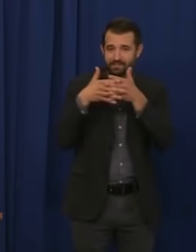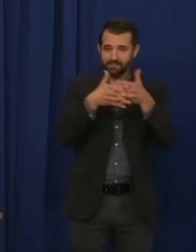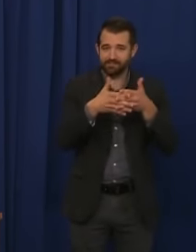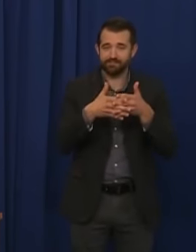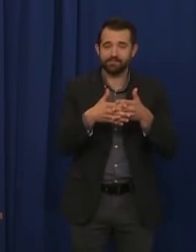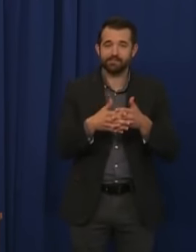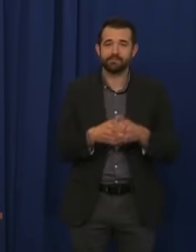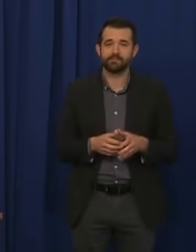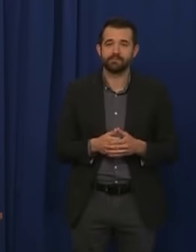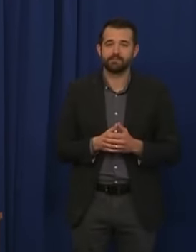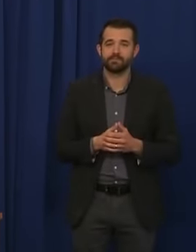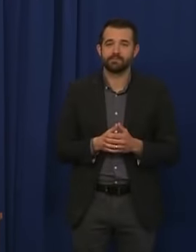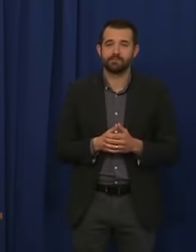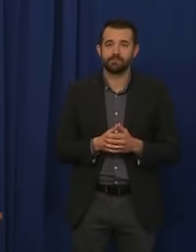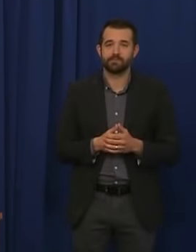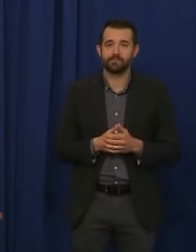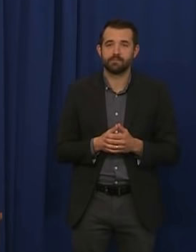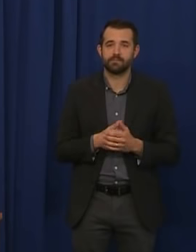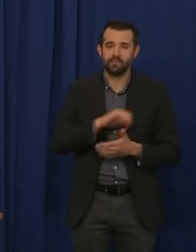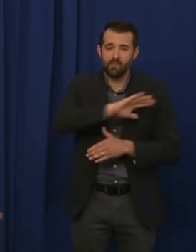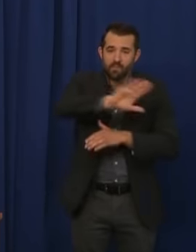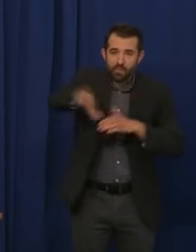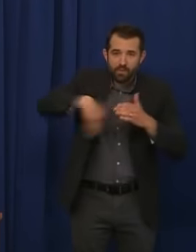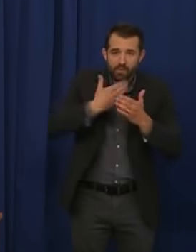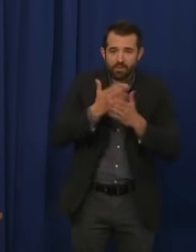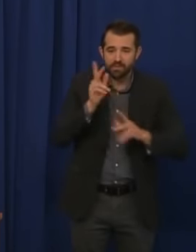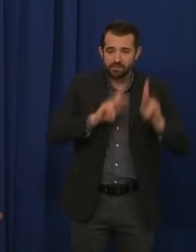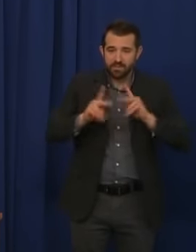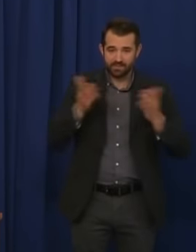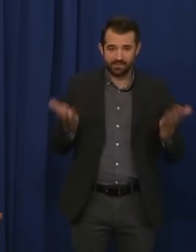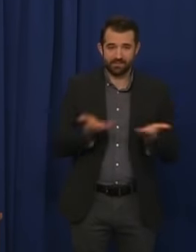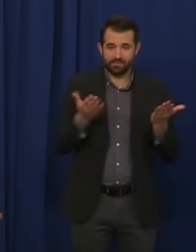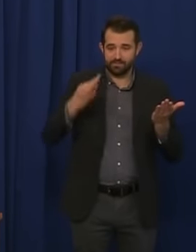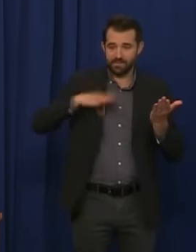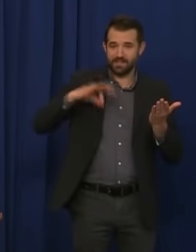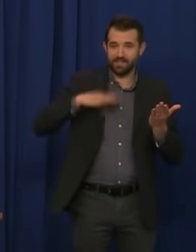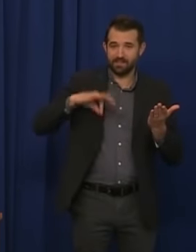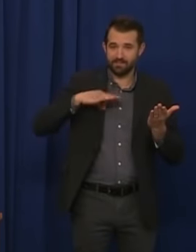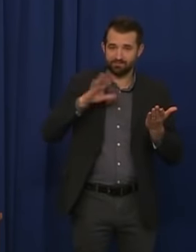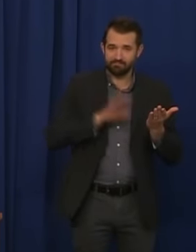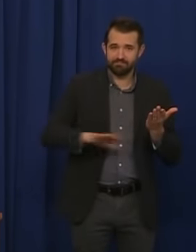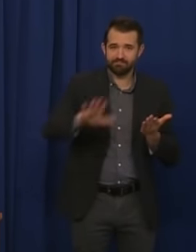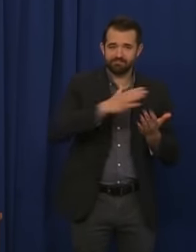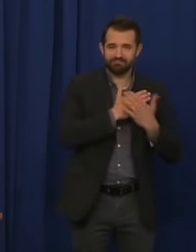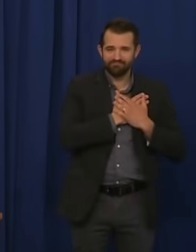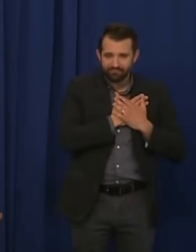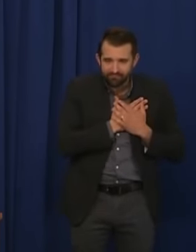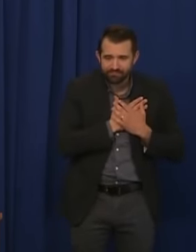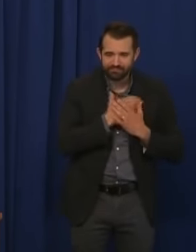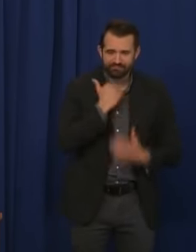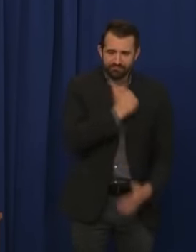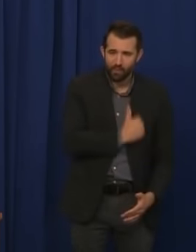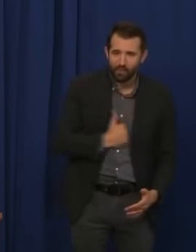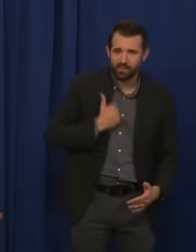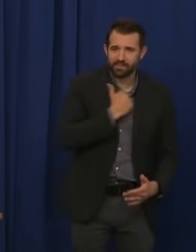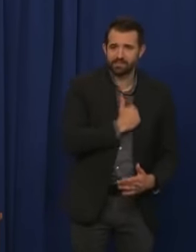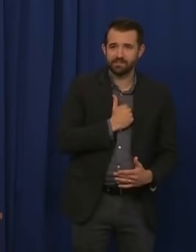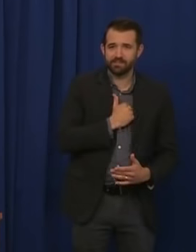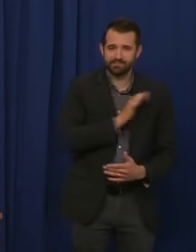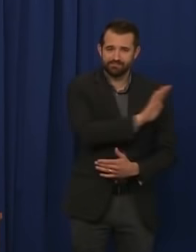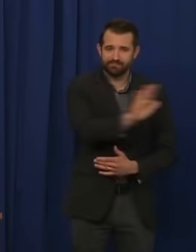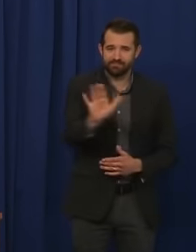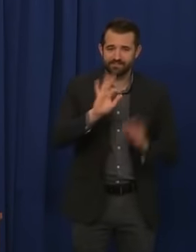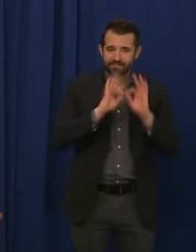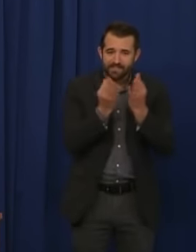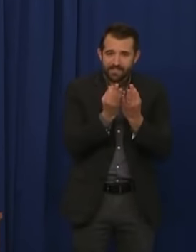As always, everyone here at the State of Maine offers our condolences to the families of these individuals during this time